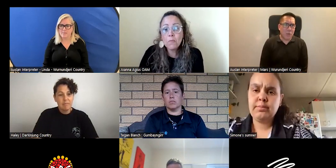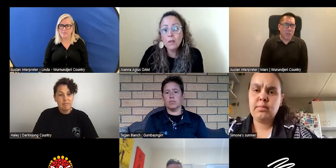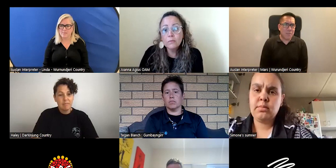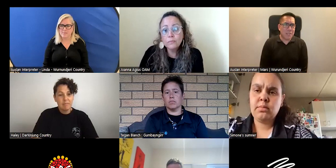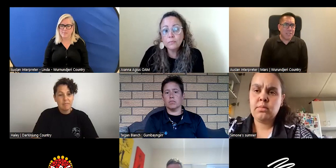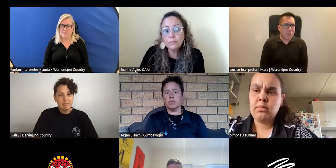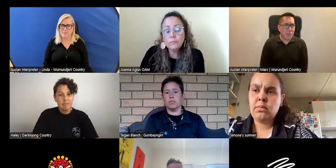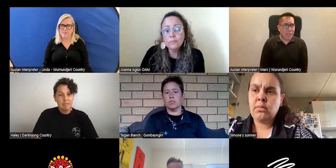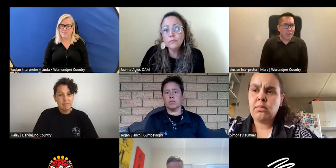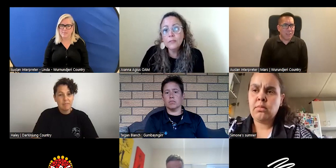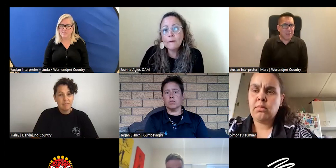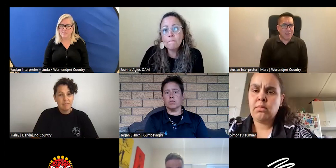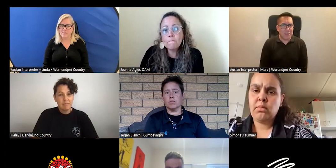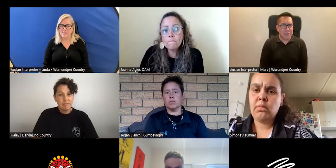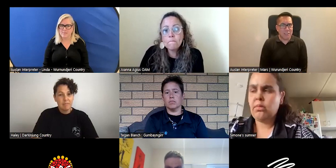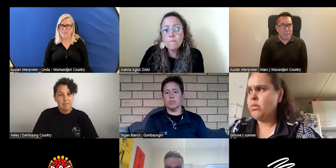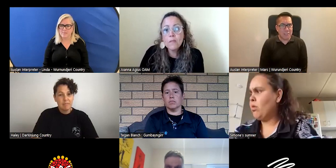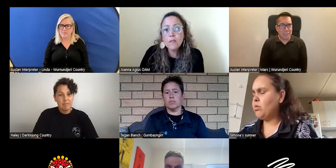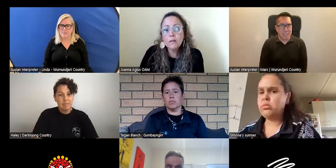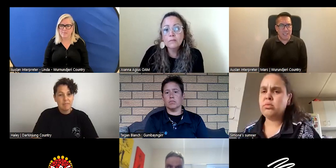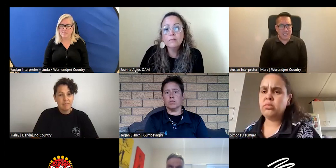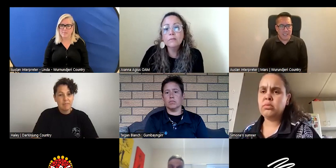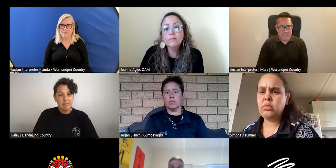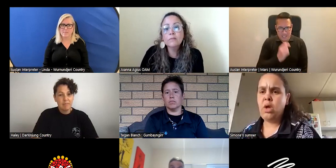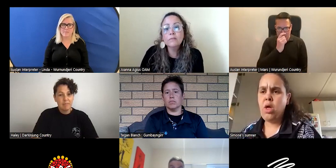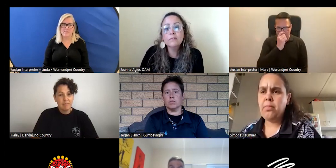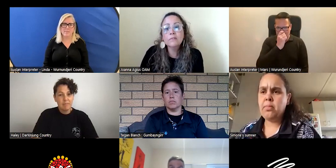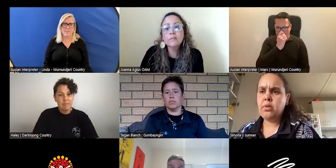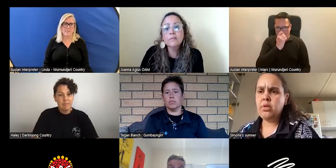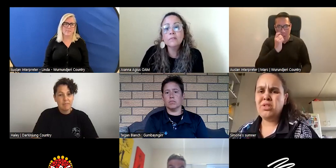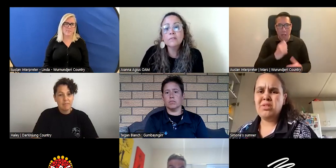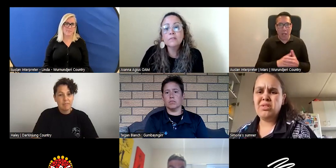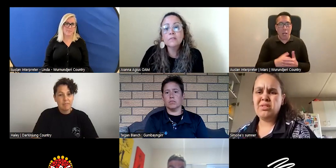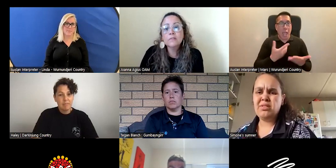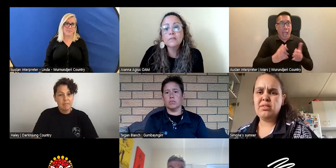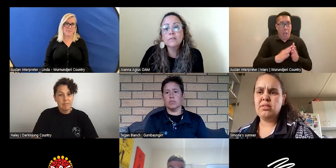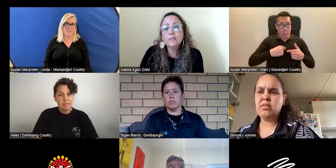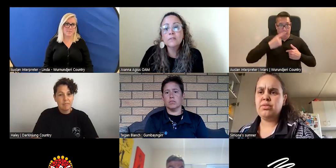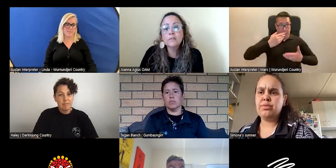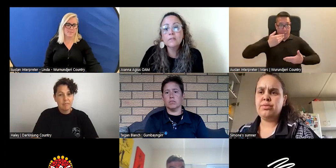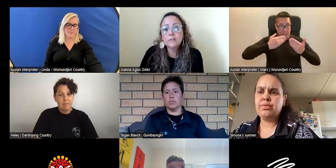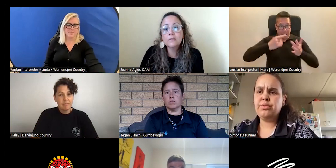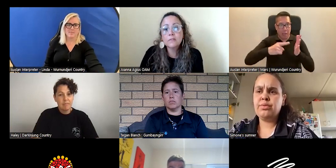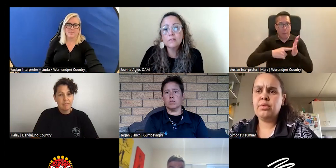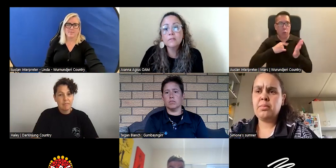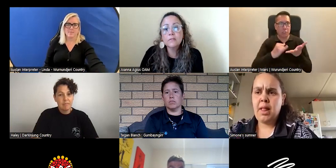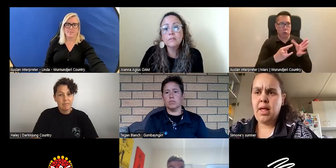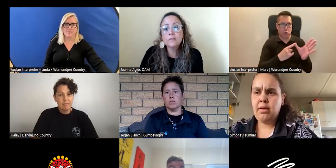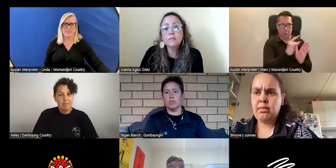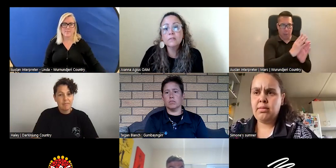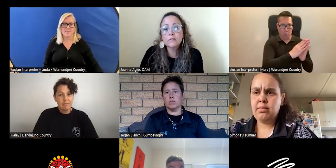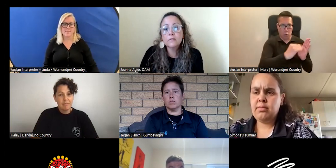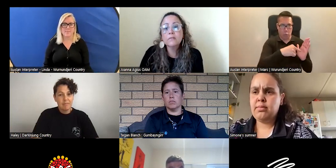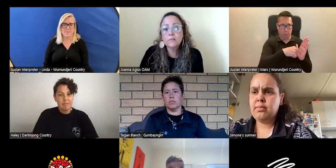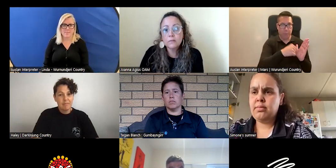Can you explain something on that? Well, I guess how we can explain it, because of the South Australian model, is that we